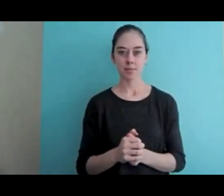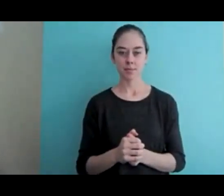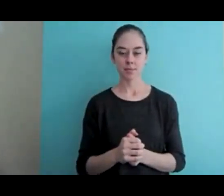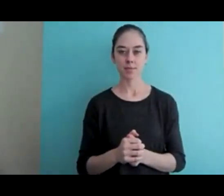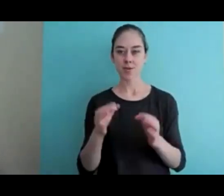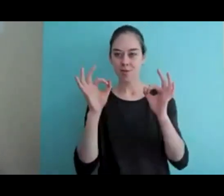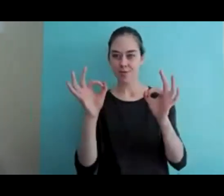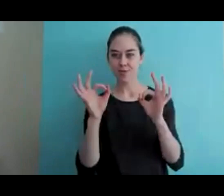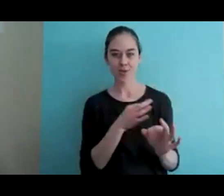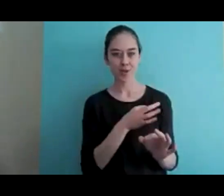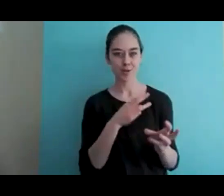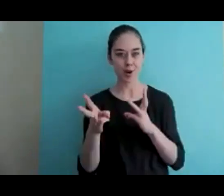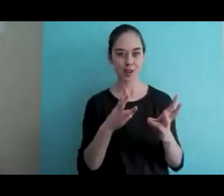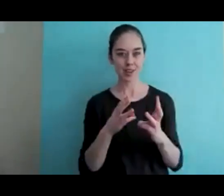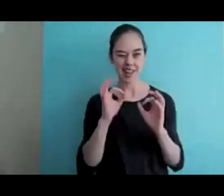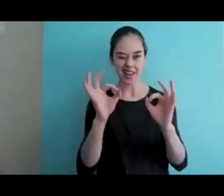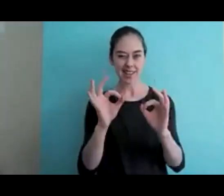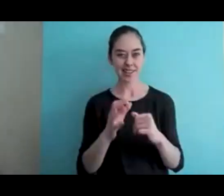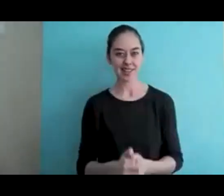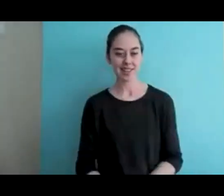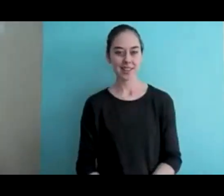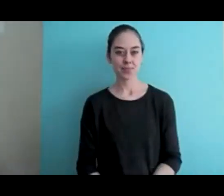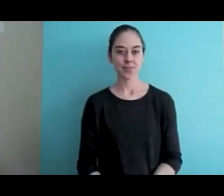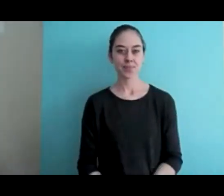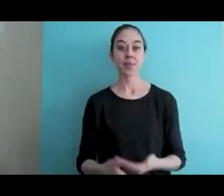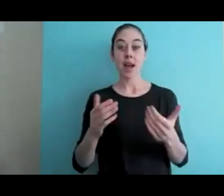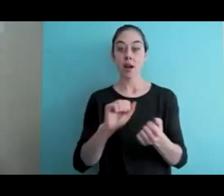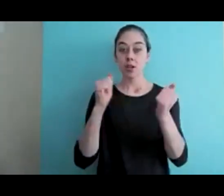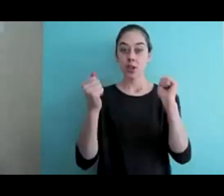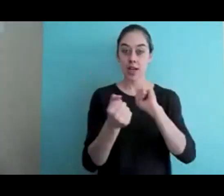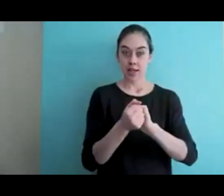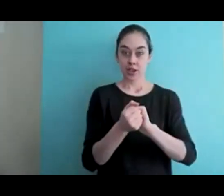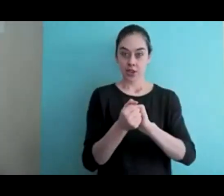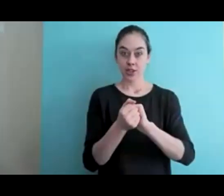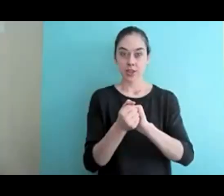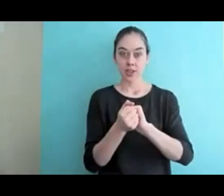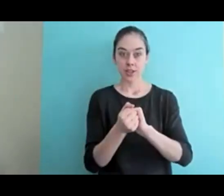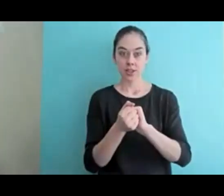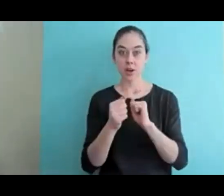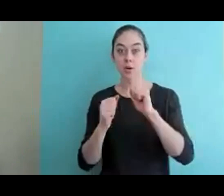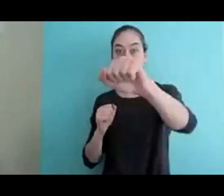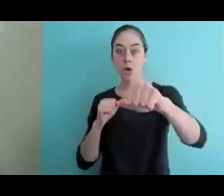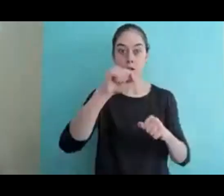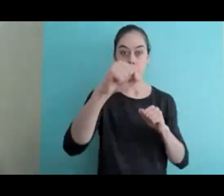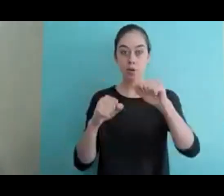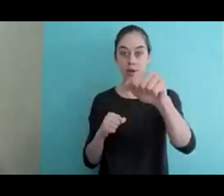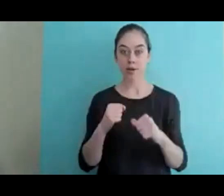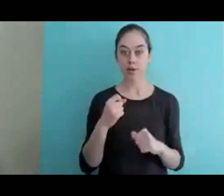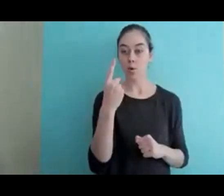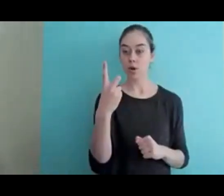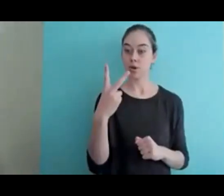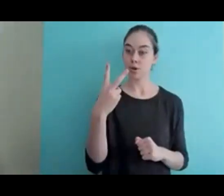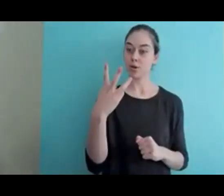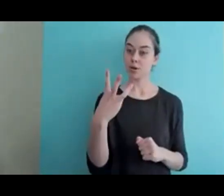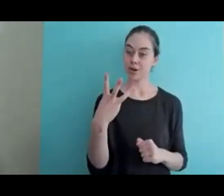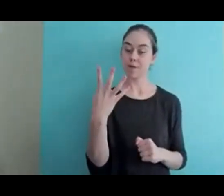good. Excellent. Now change. One, two, three, four, squat.